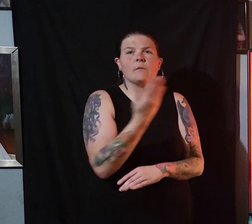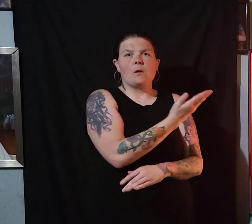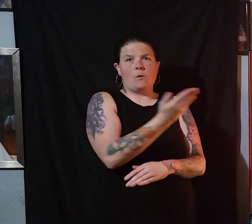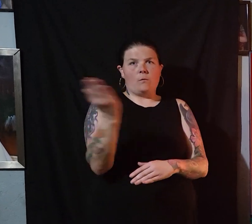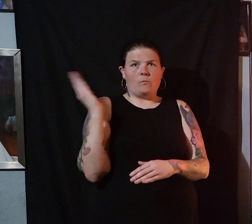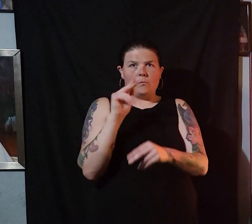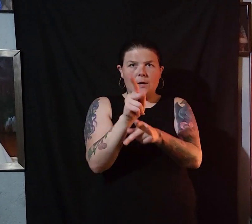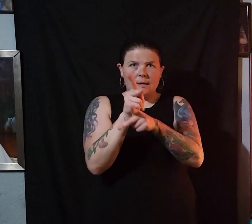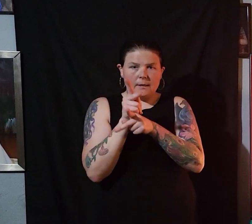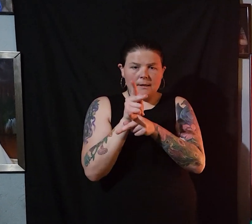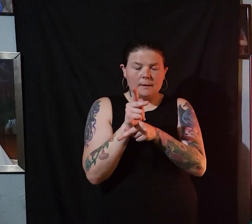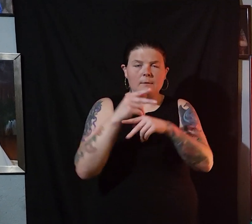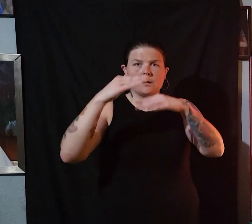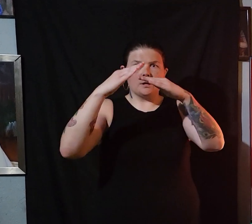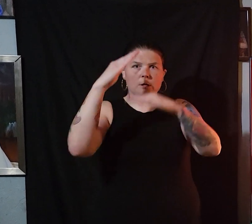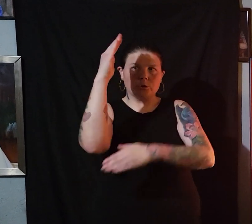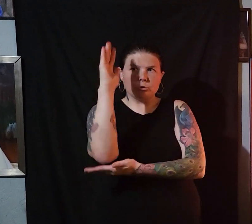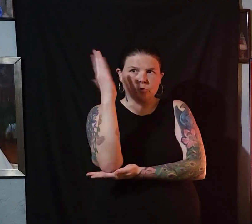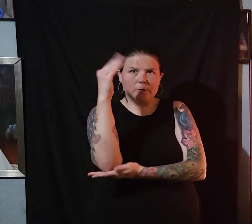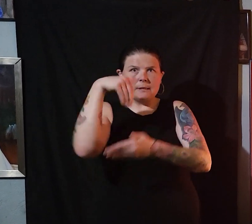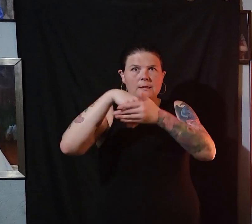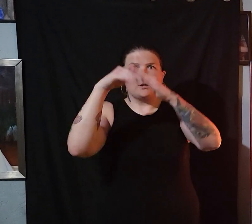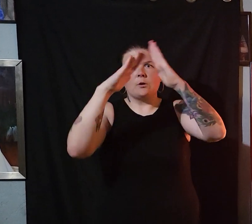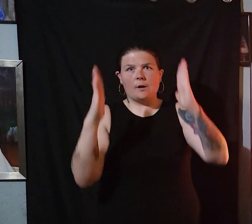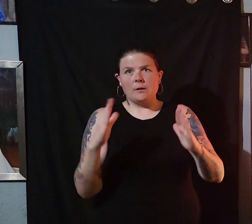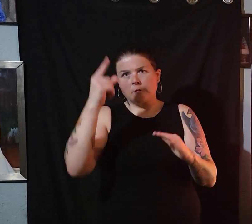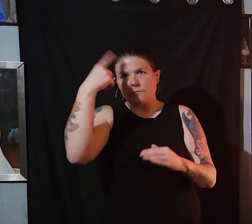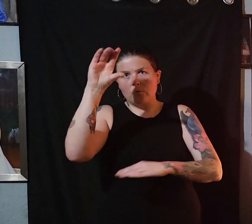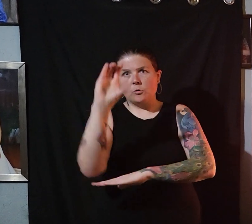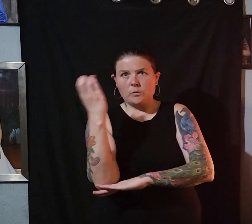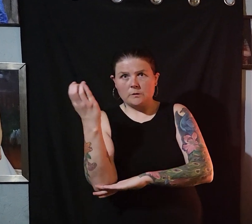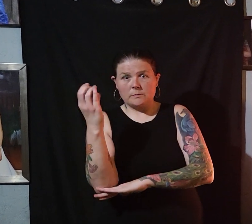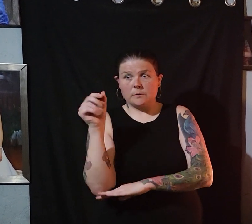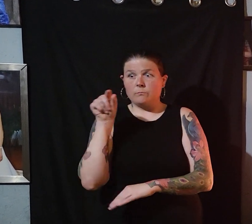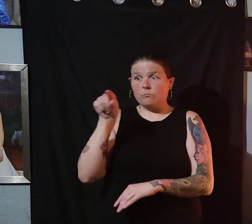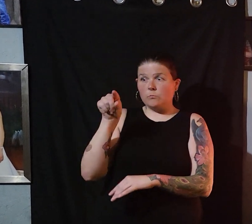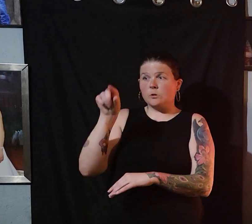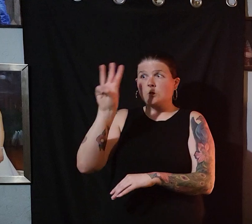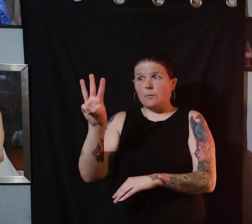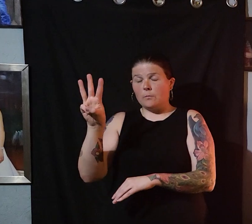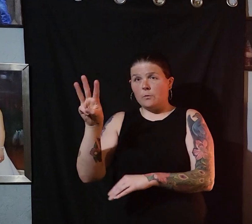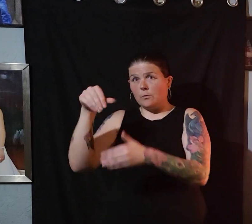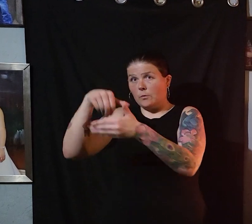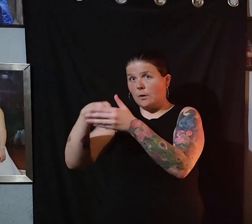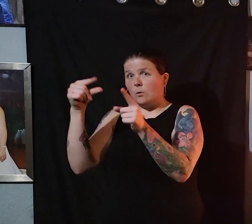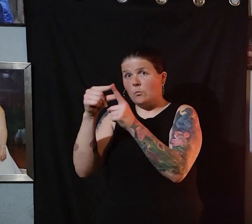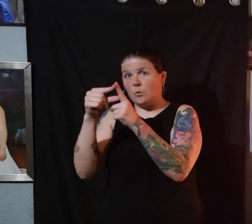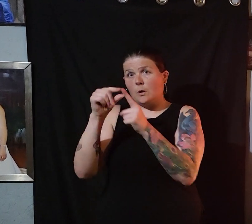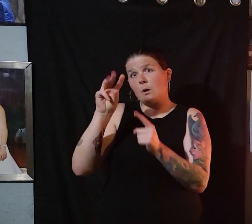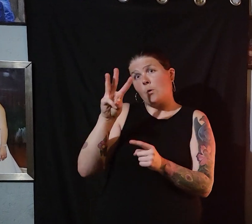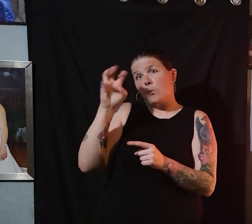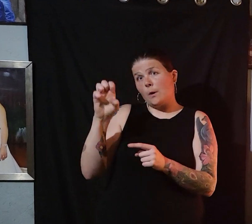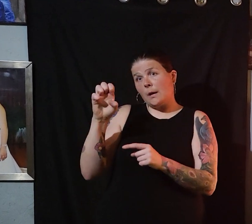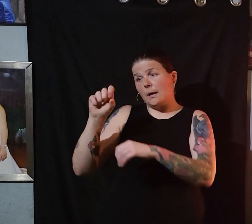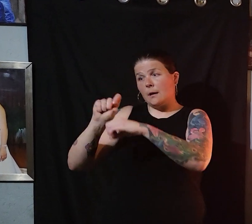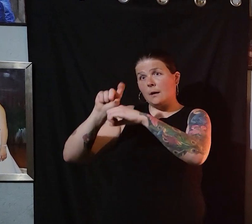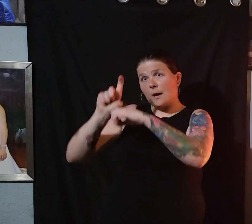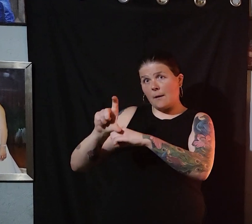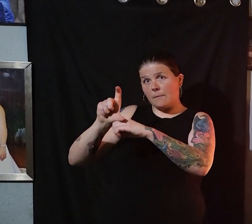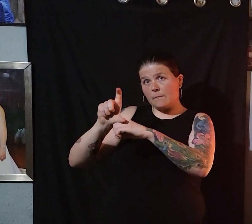a tree in our house for Christmas. The W with the word we